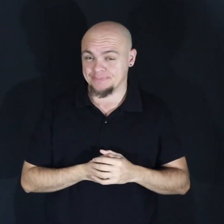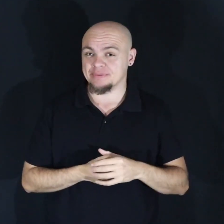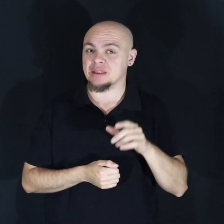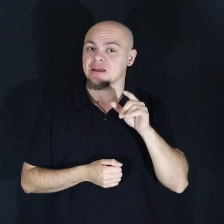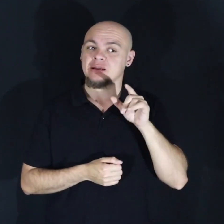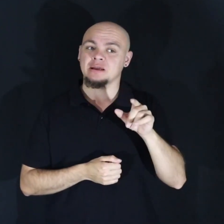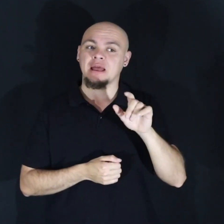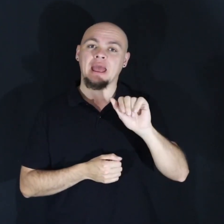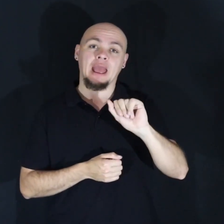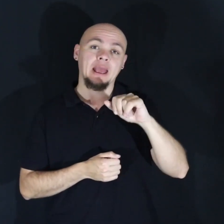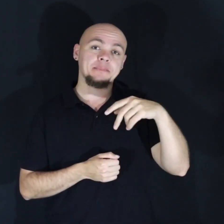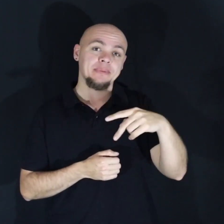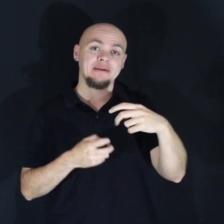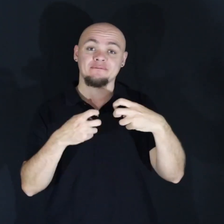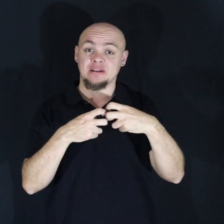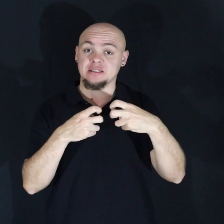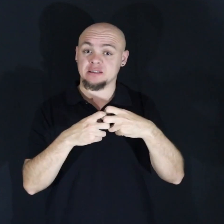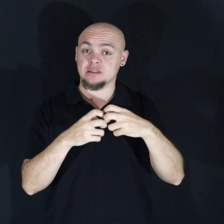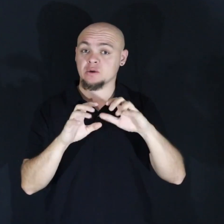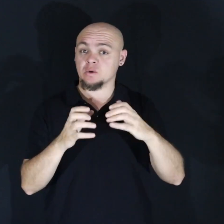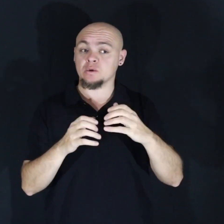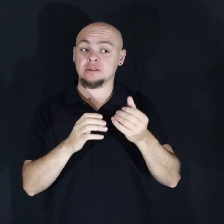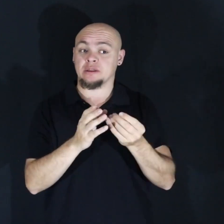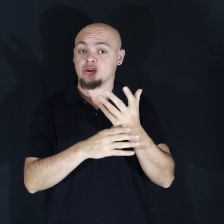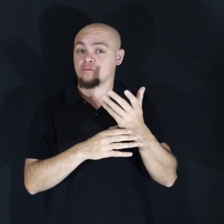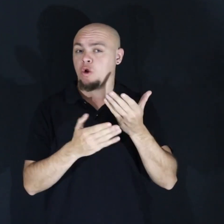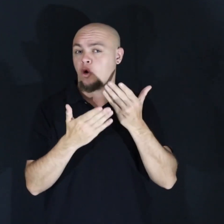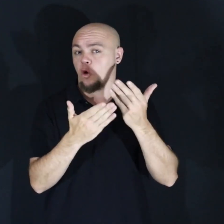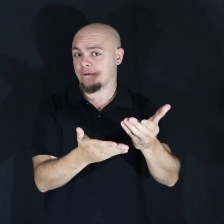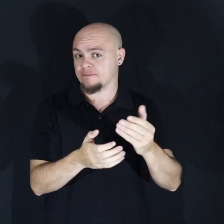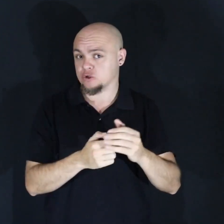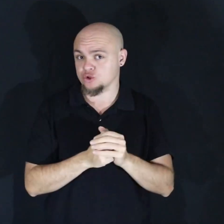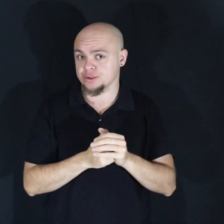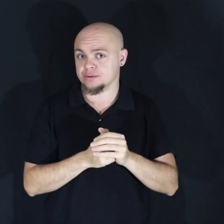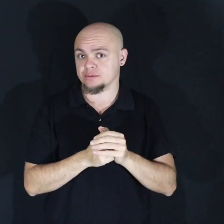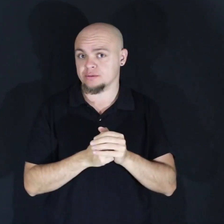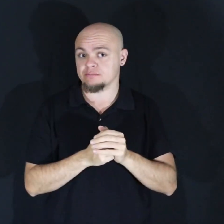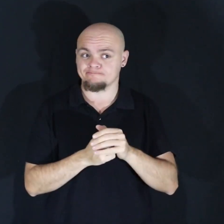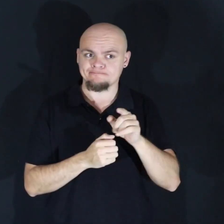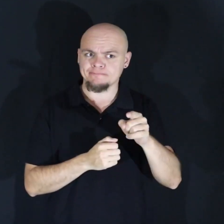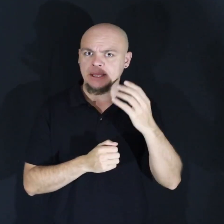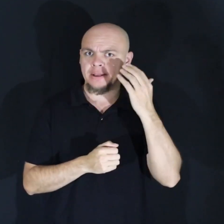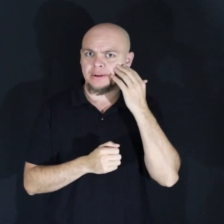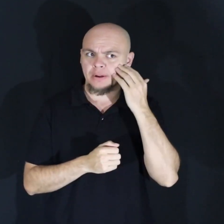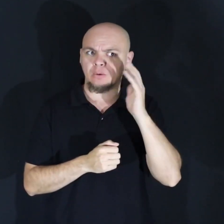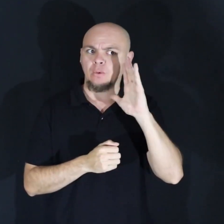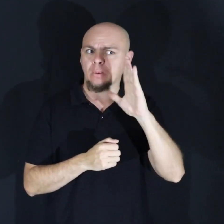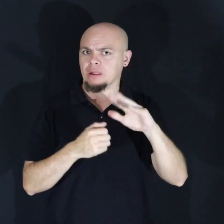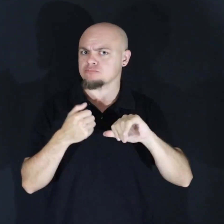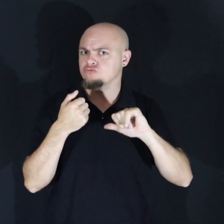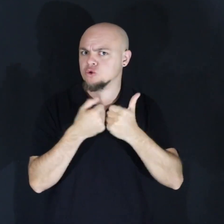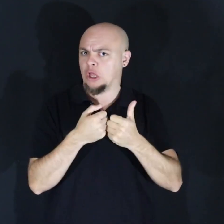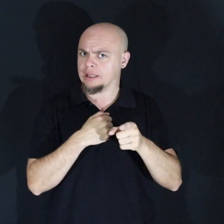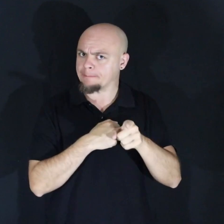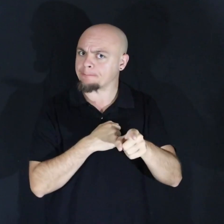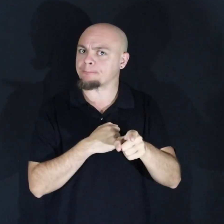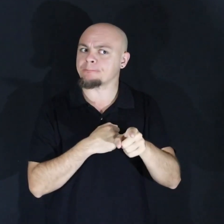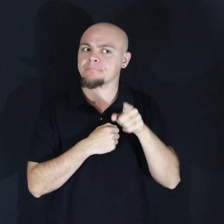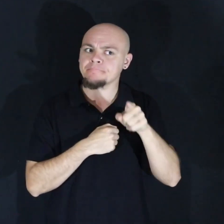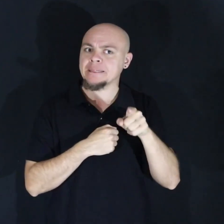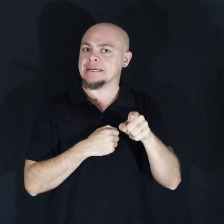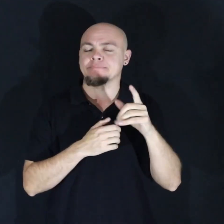There's an AP physics course being offered in the spring. And though he knows it will be challenging, he is